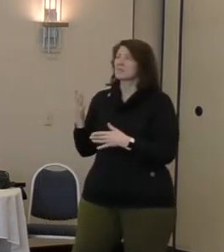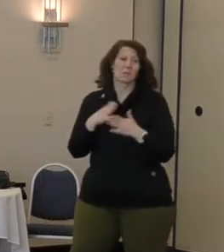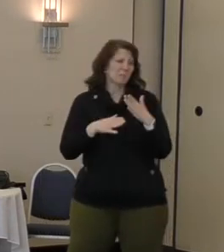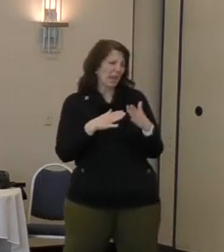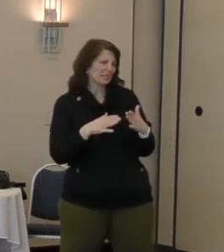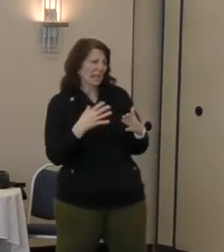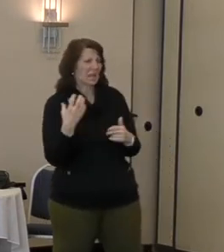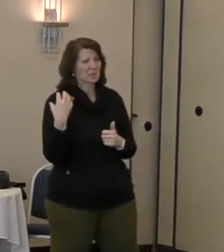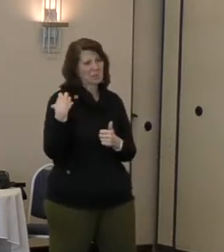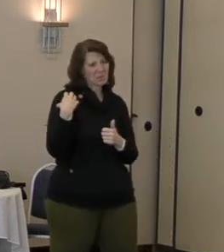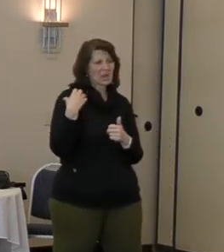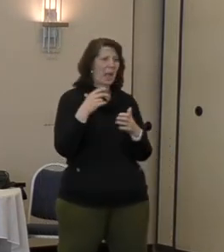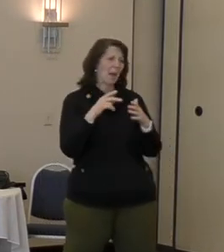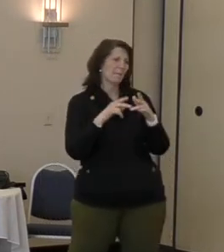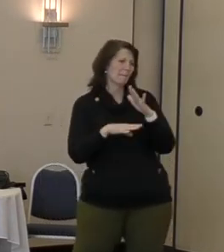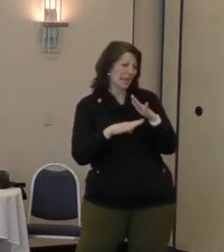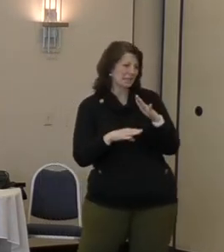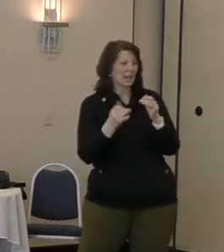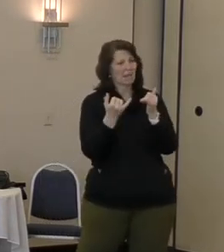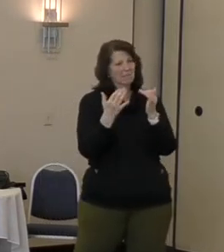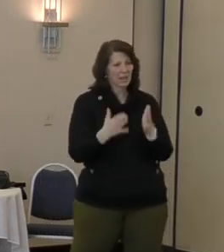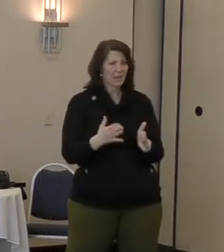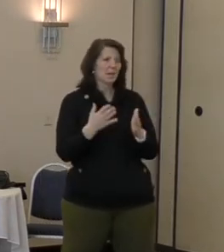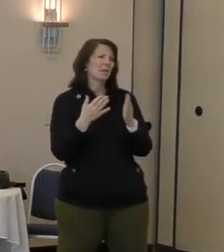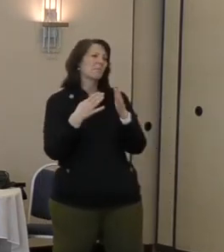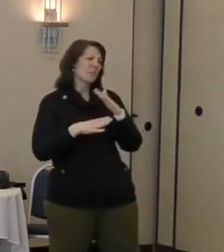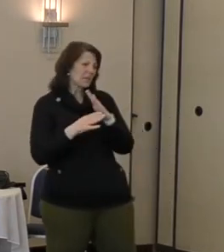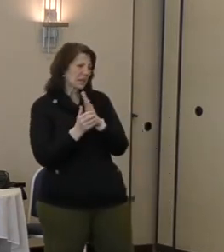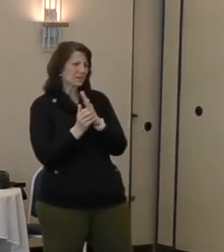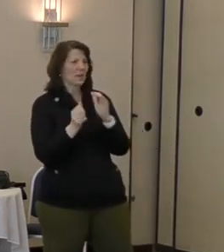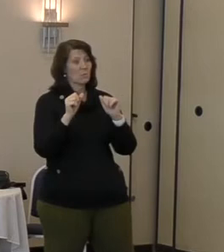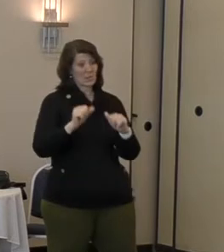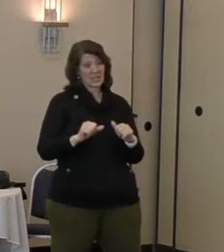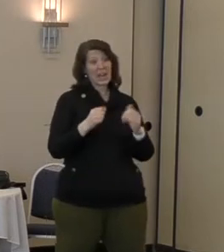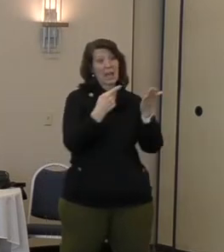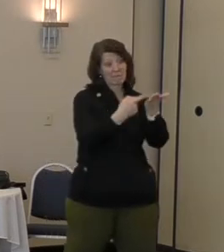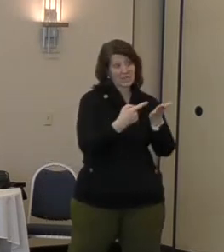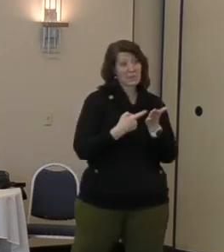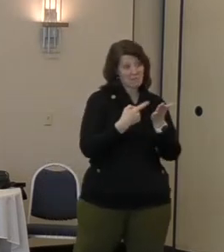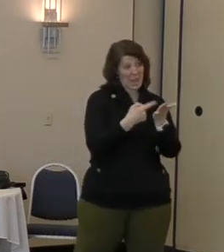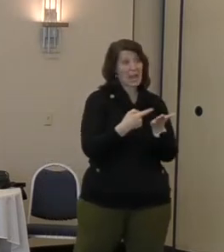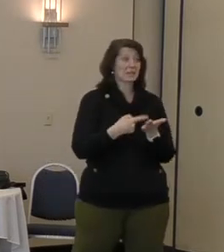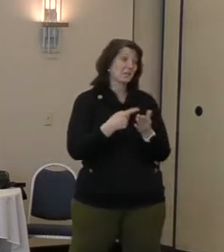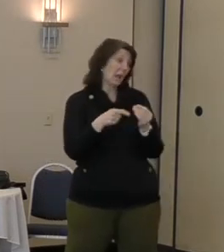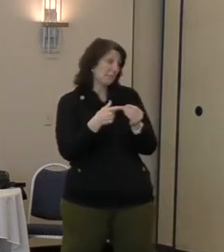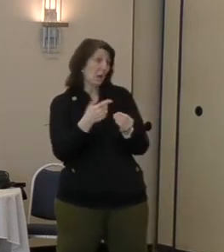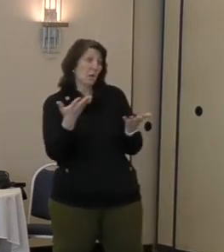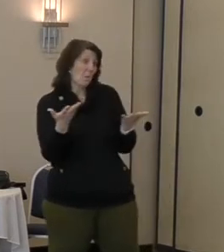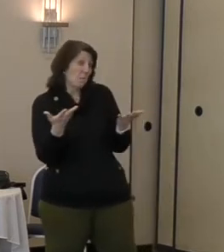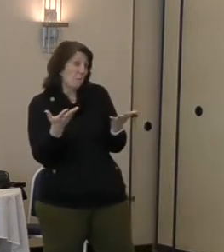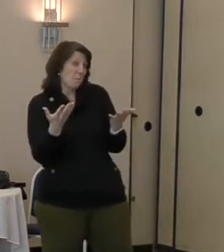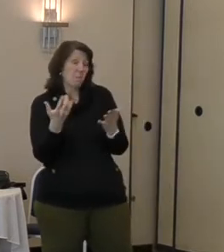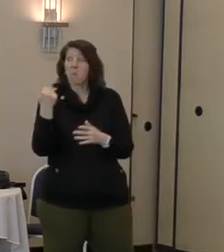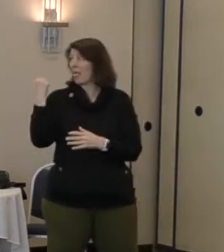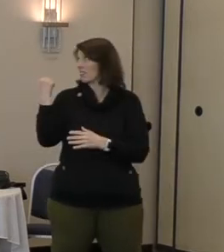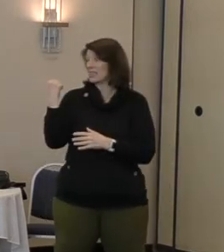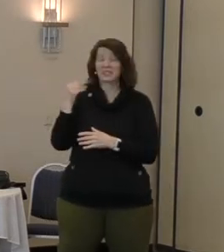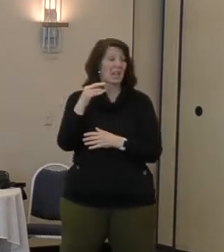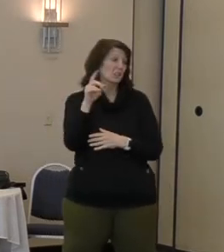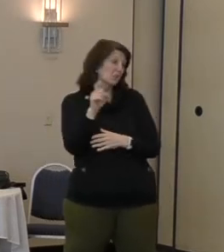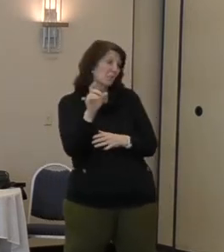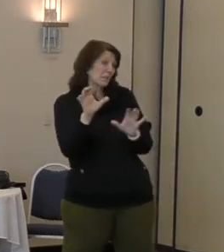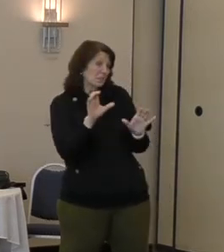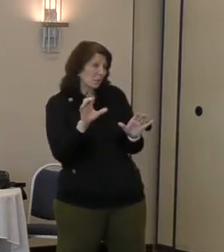It's going to be based on your skill level. We can have a legitimate debate about what these guys should be doing in the loose field and what we